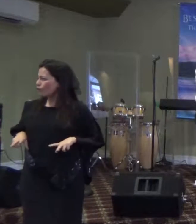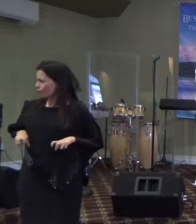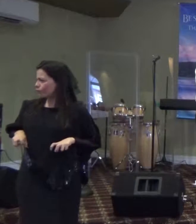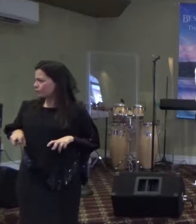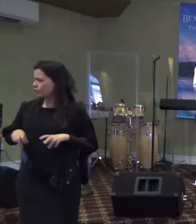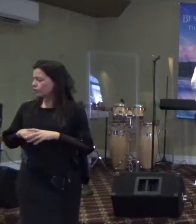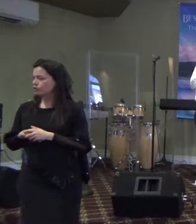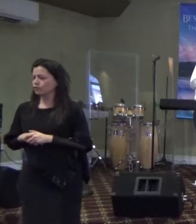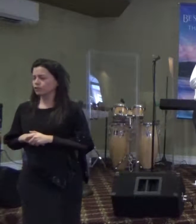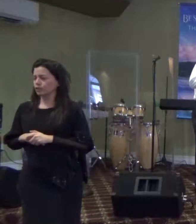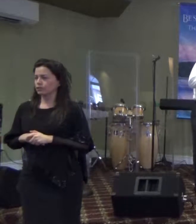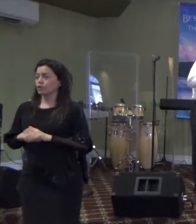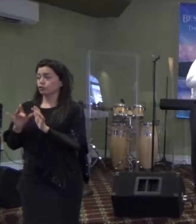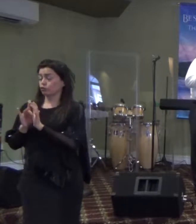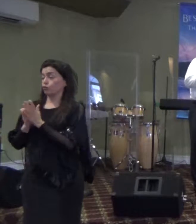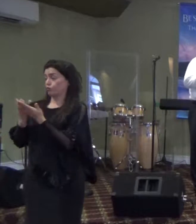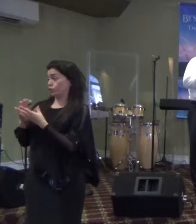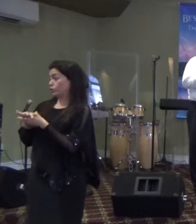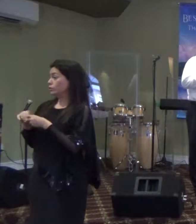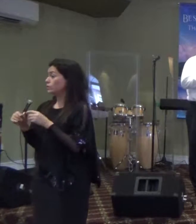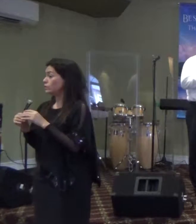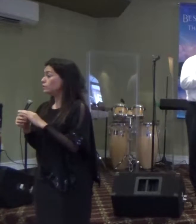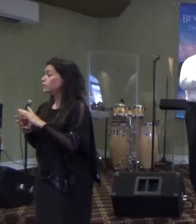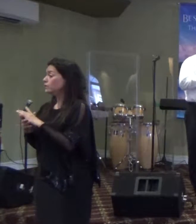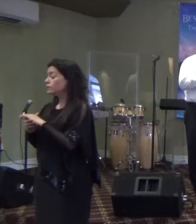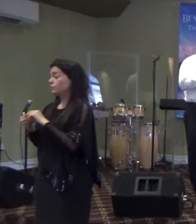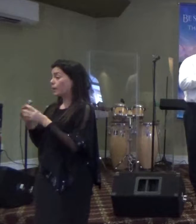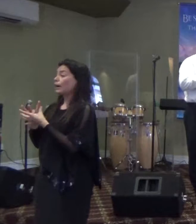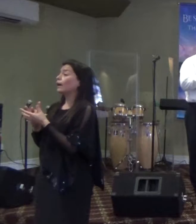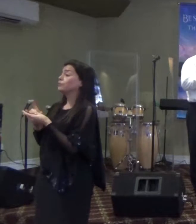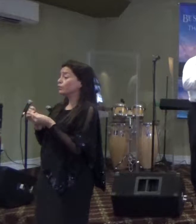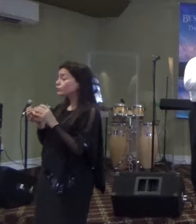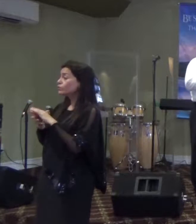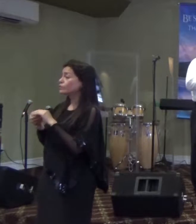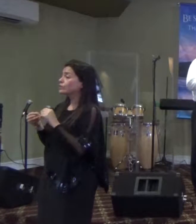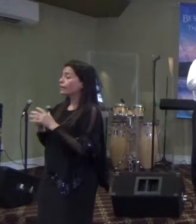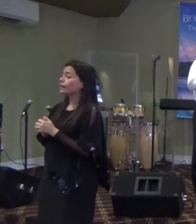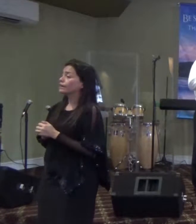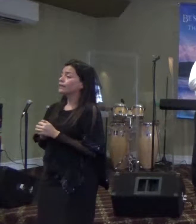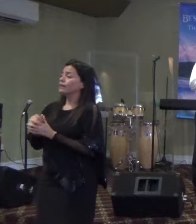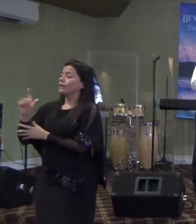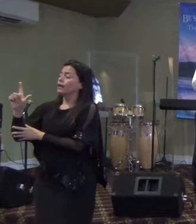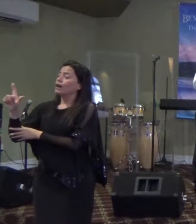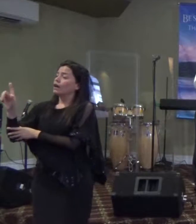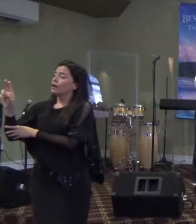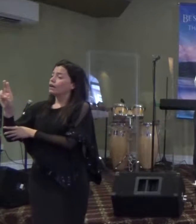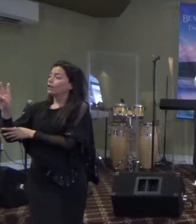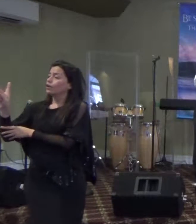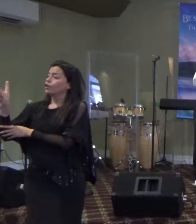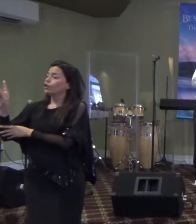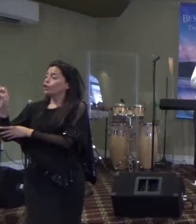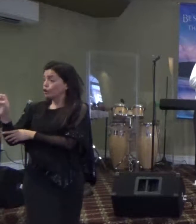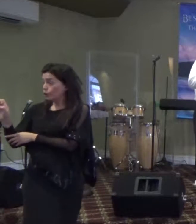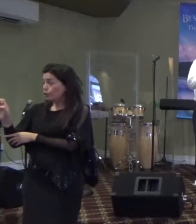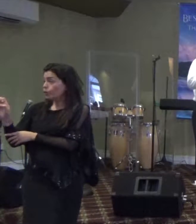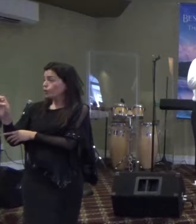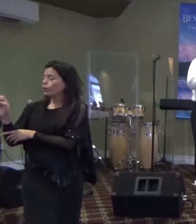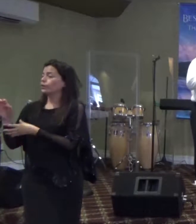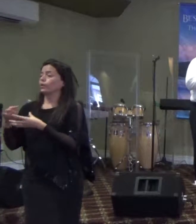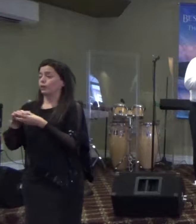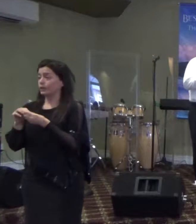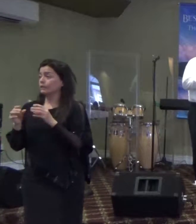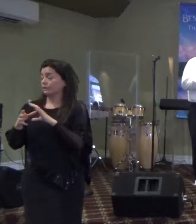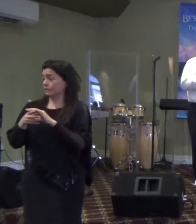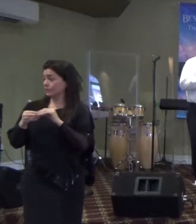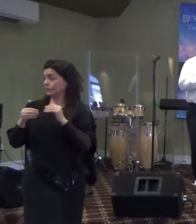de Jesús And the gospel of Jesus habla de esto también. speaks about this also. En Lucas 12:19, In Luke